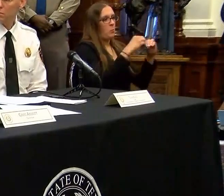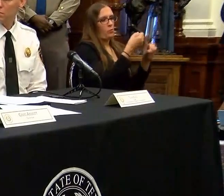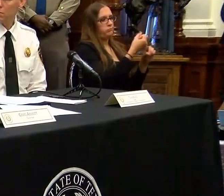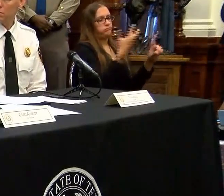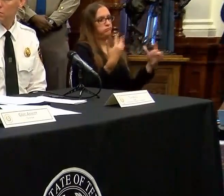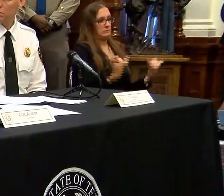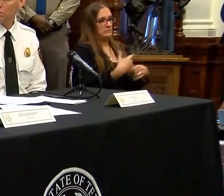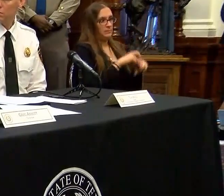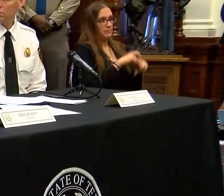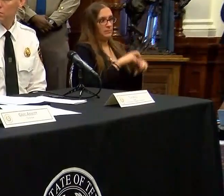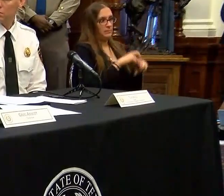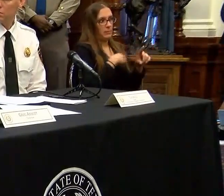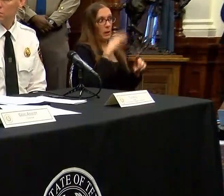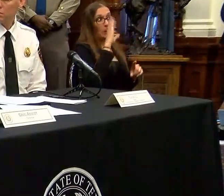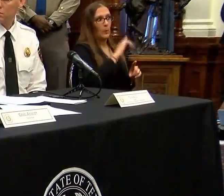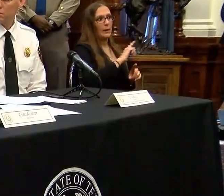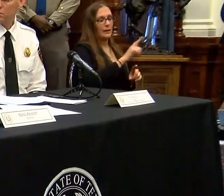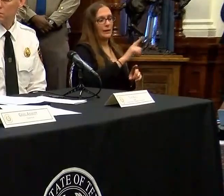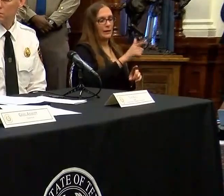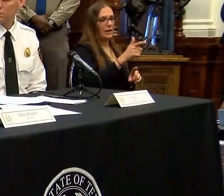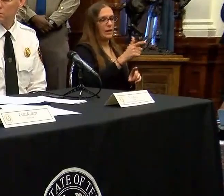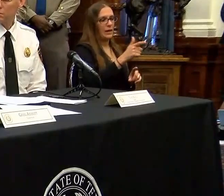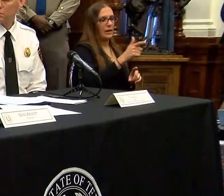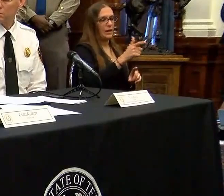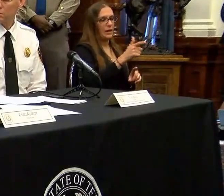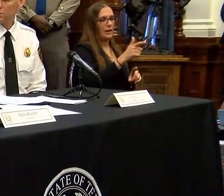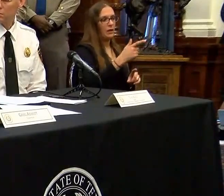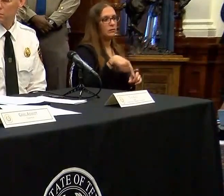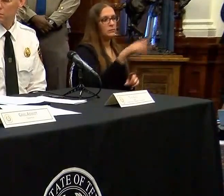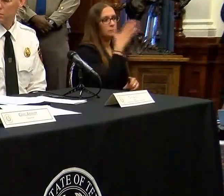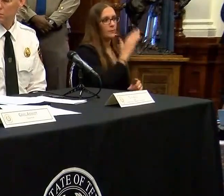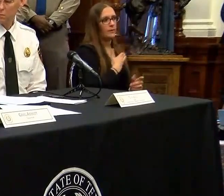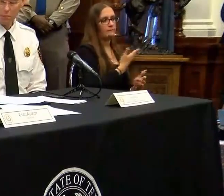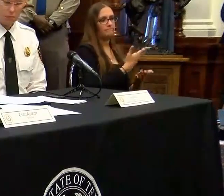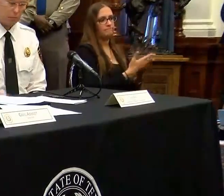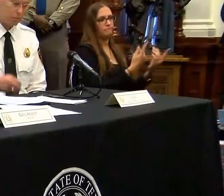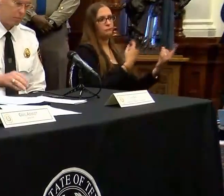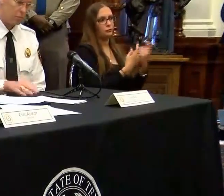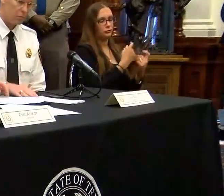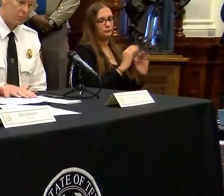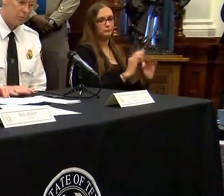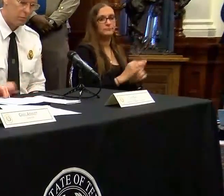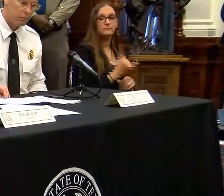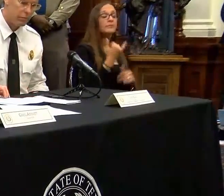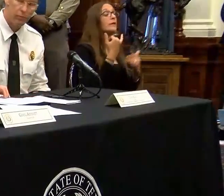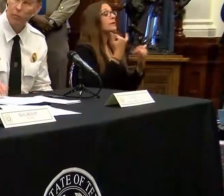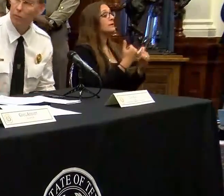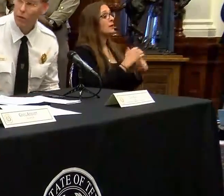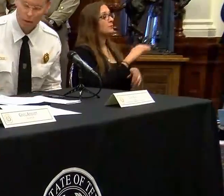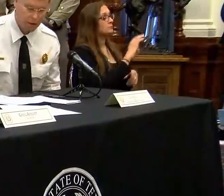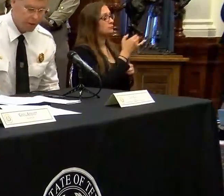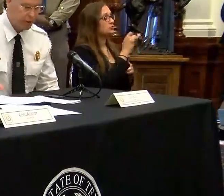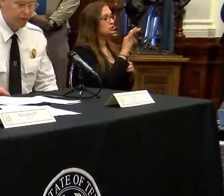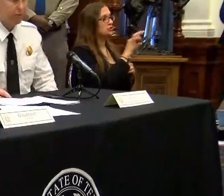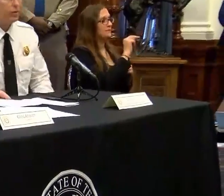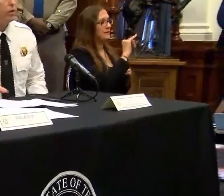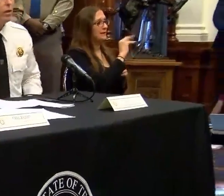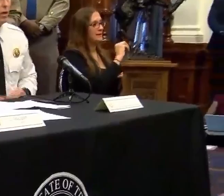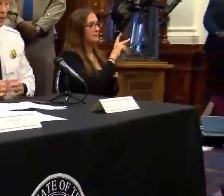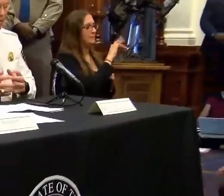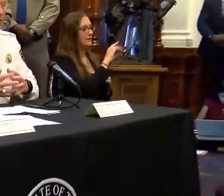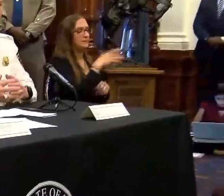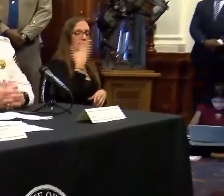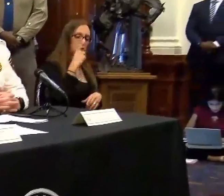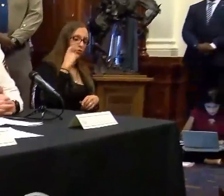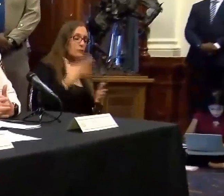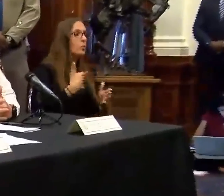But I know later we'll be answering questions. Thank you. And now, Chief Demkit. Thank you, Governor.